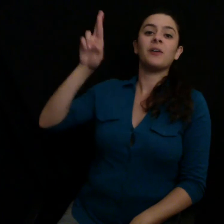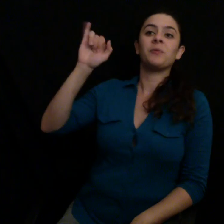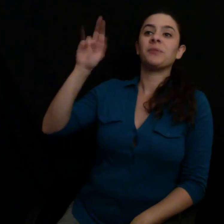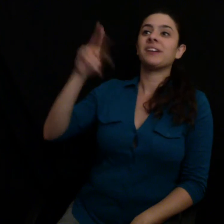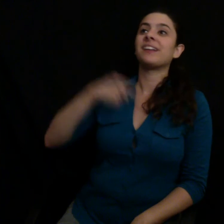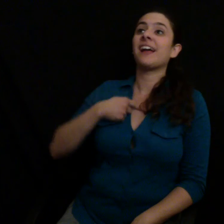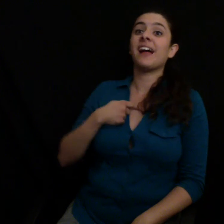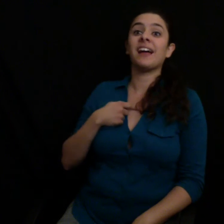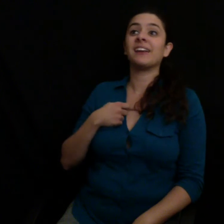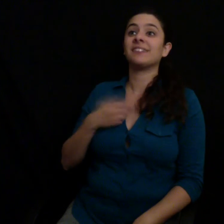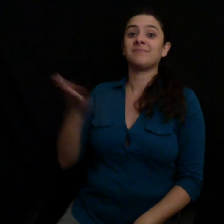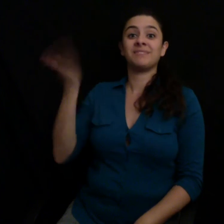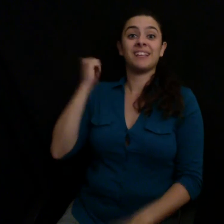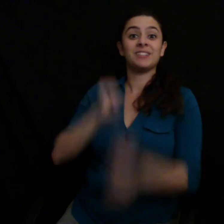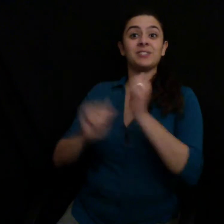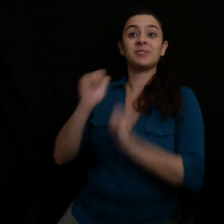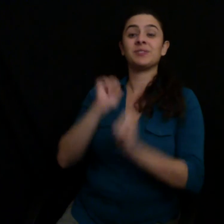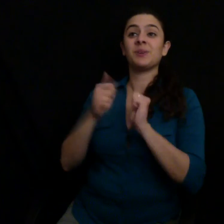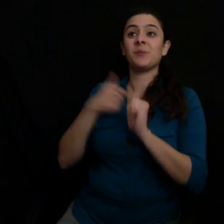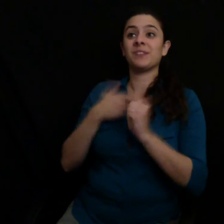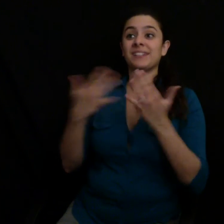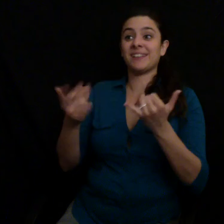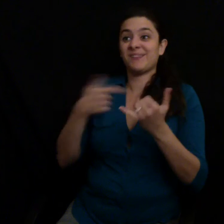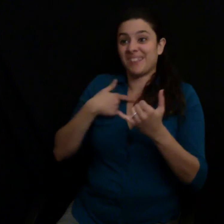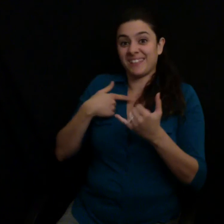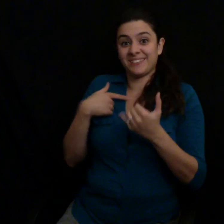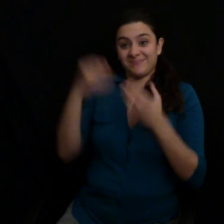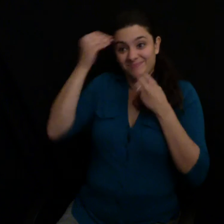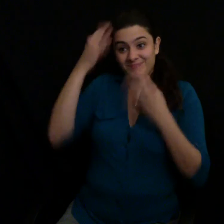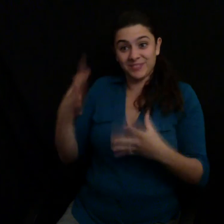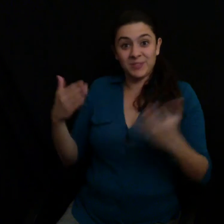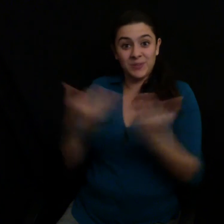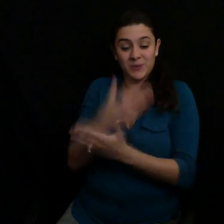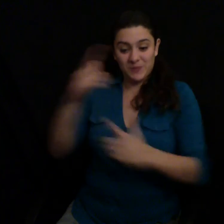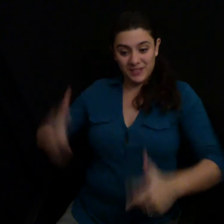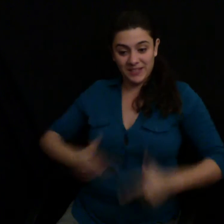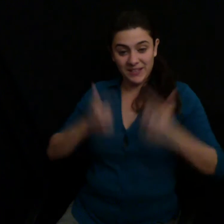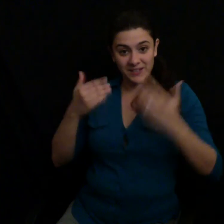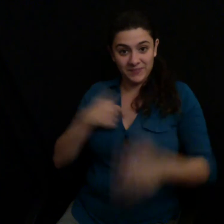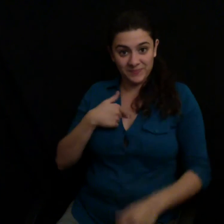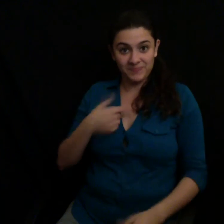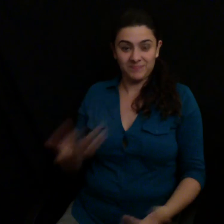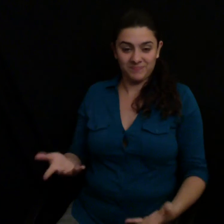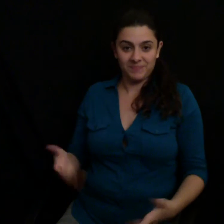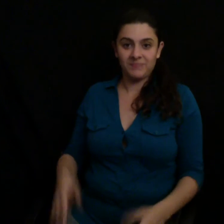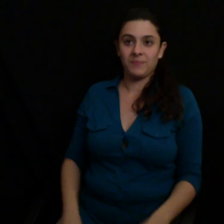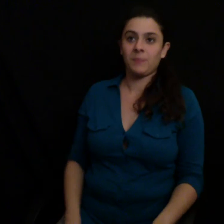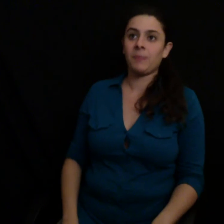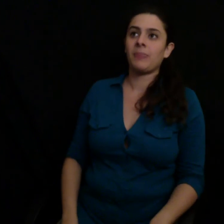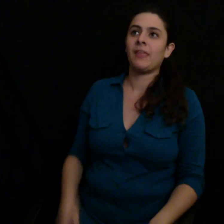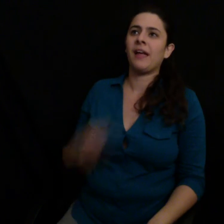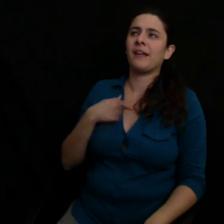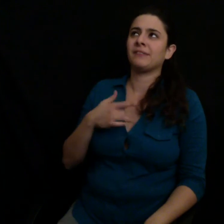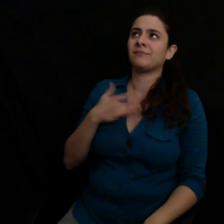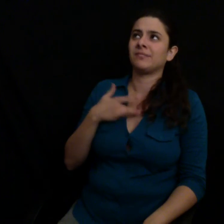with an update. It's almost like dreamlike, so it's kind of hard to remember everything that just went